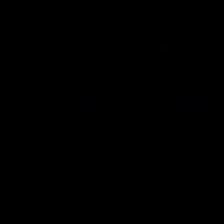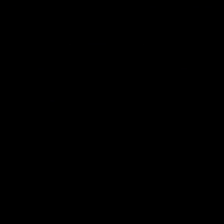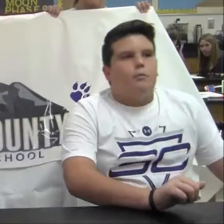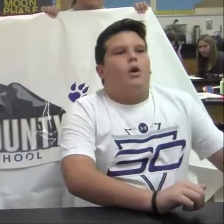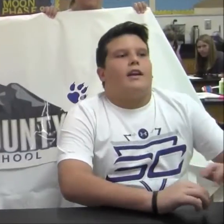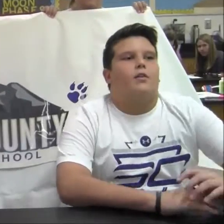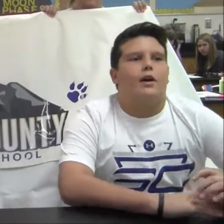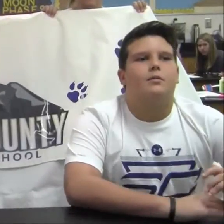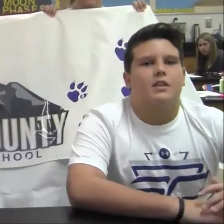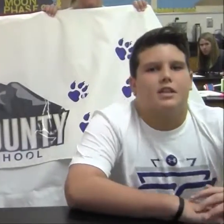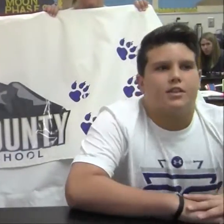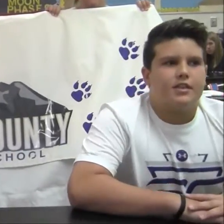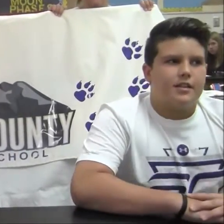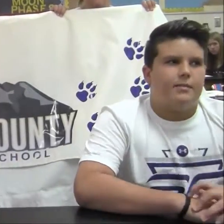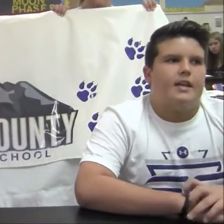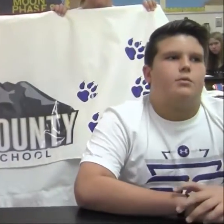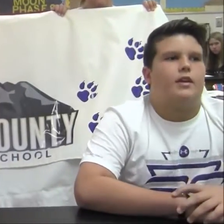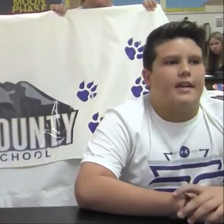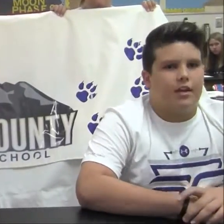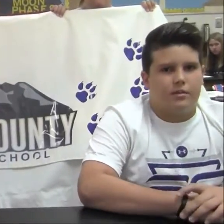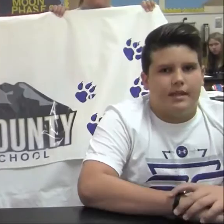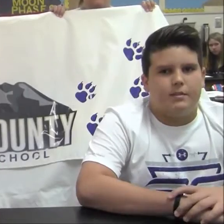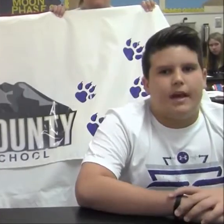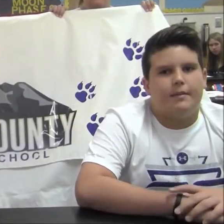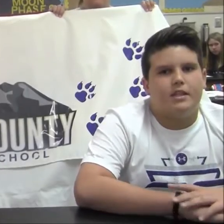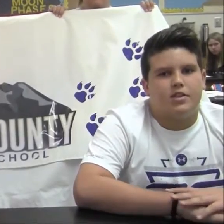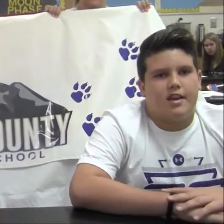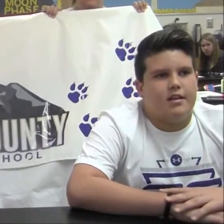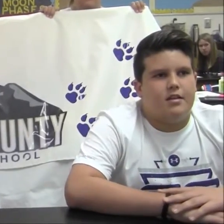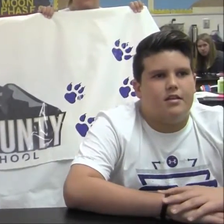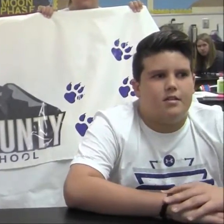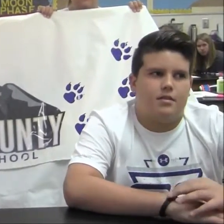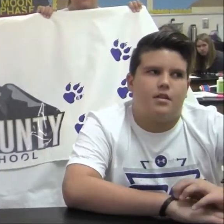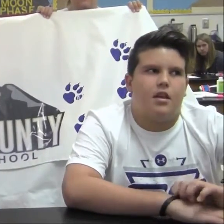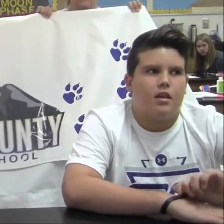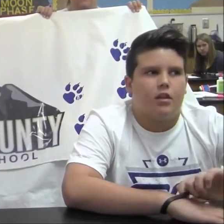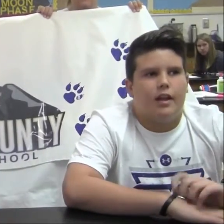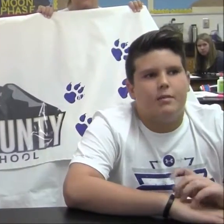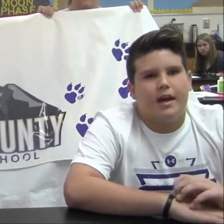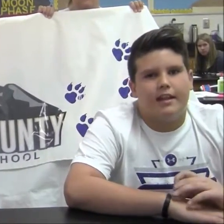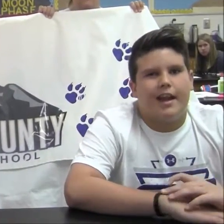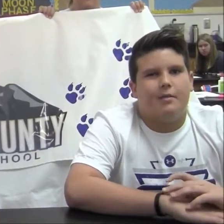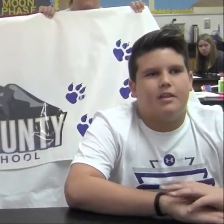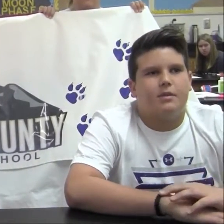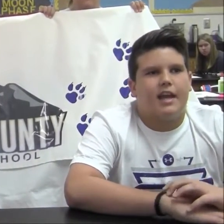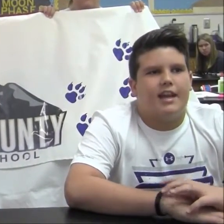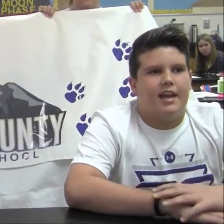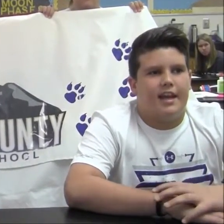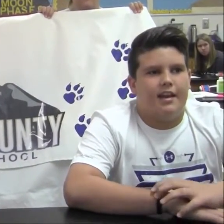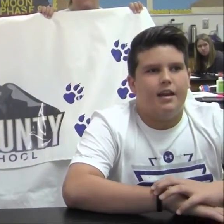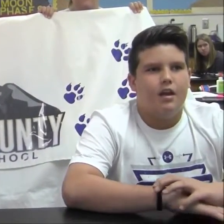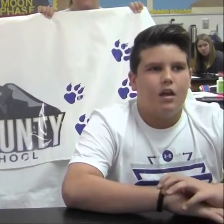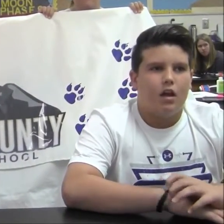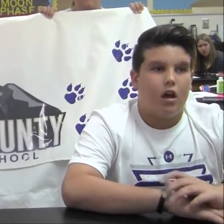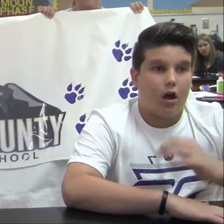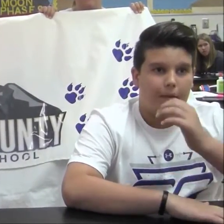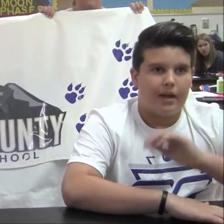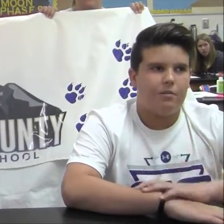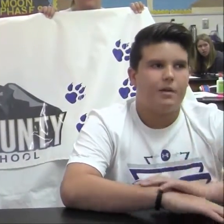Good morning and welcome to the Ucms morning announcements. My name is Trent. And my name is Presley. The lady behind the camera is McKenna, and our banner people